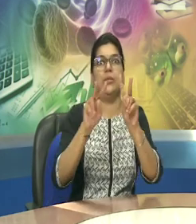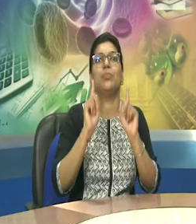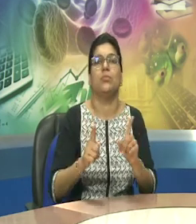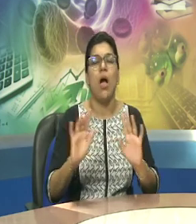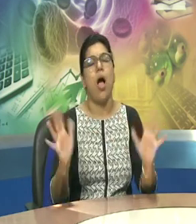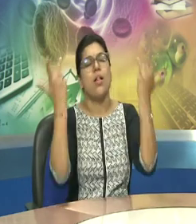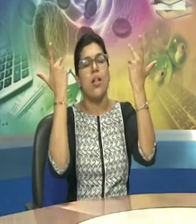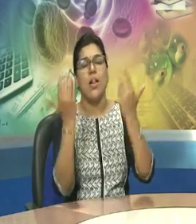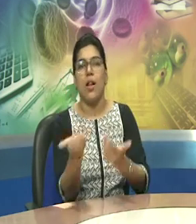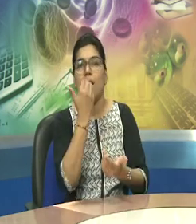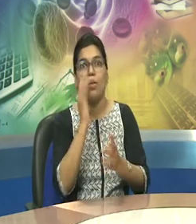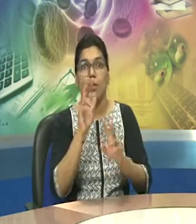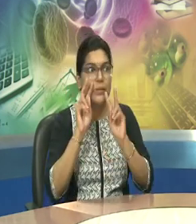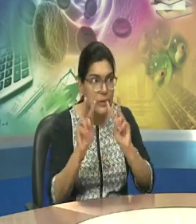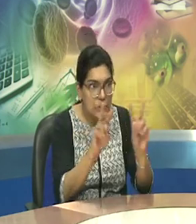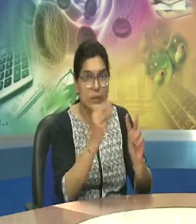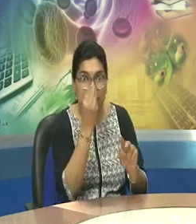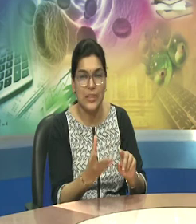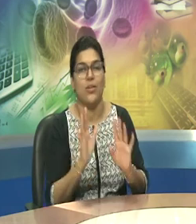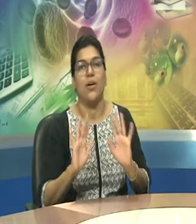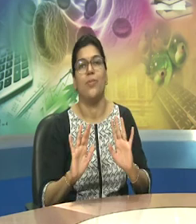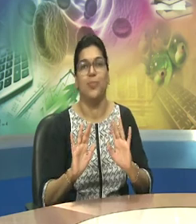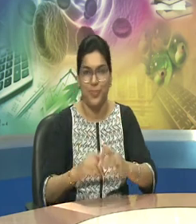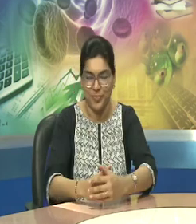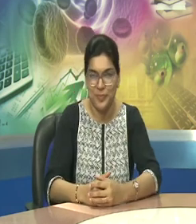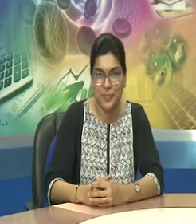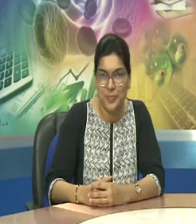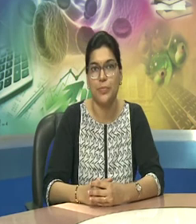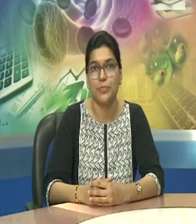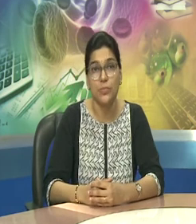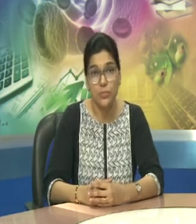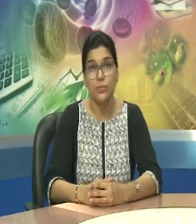owner to easily execute the market demands.